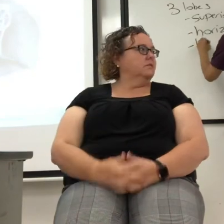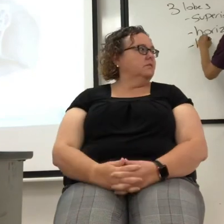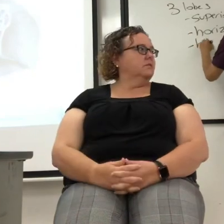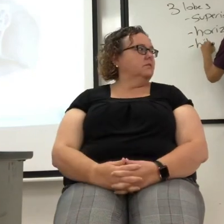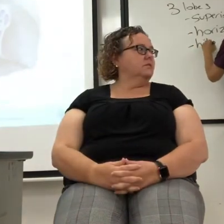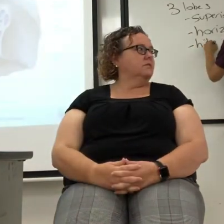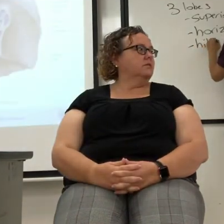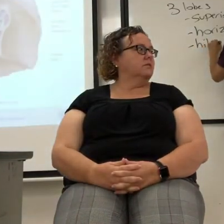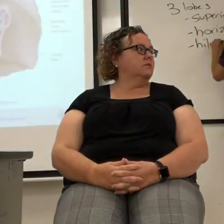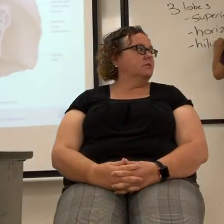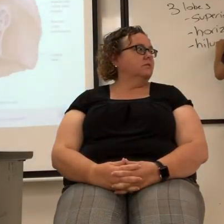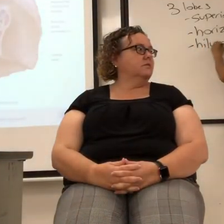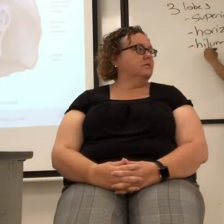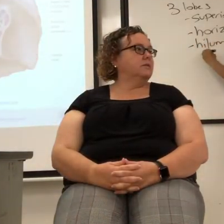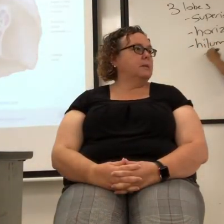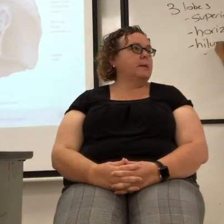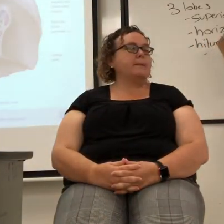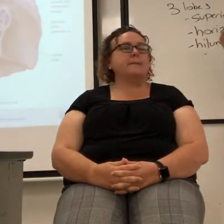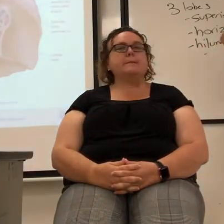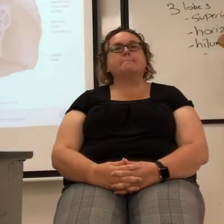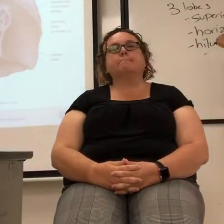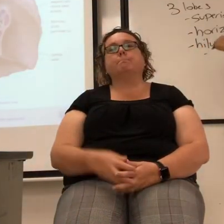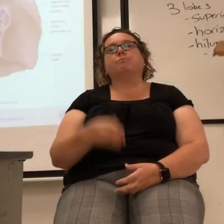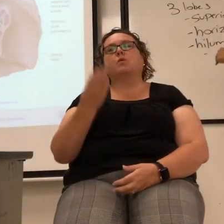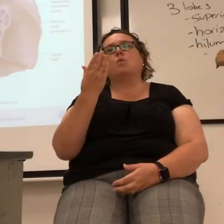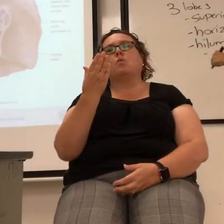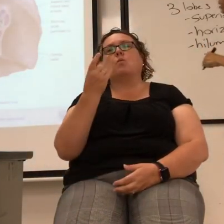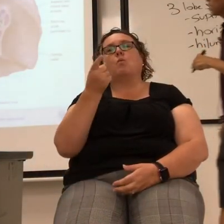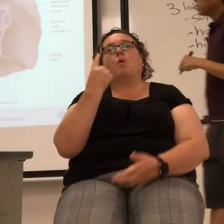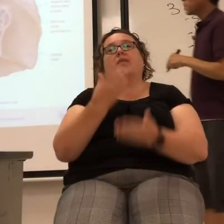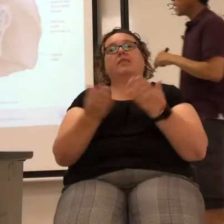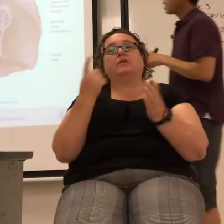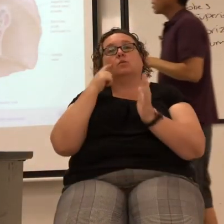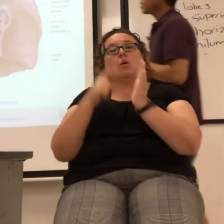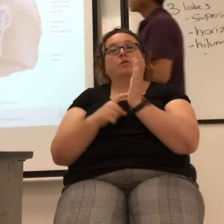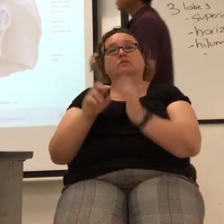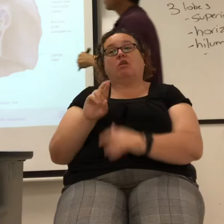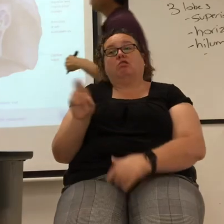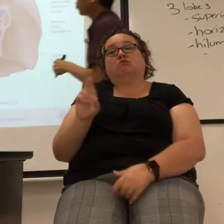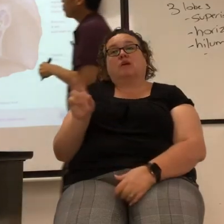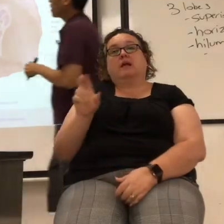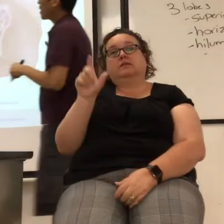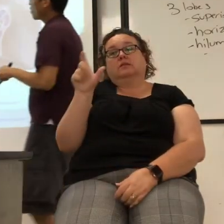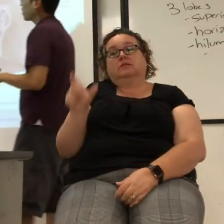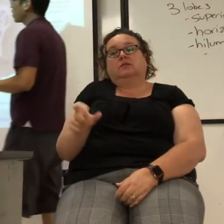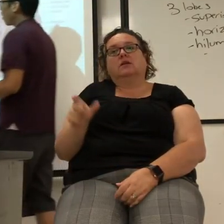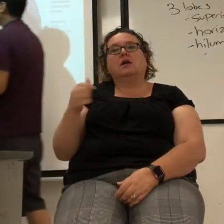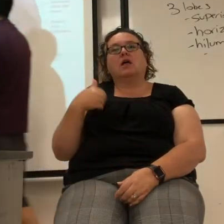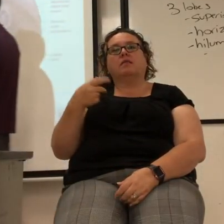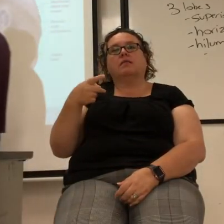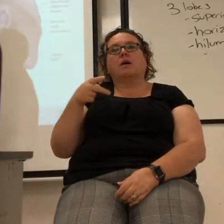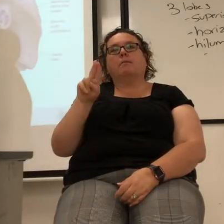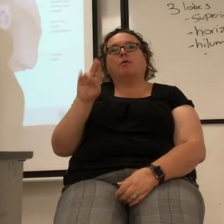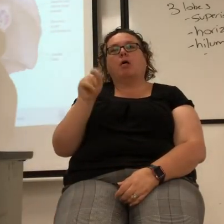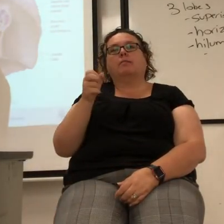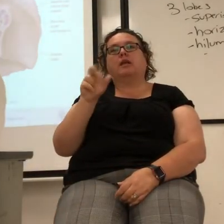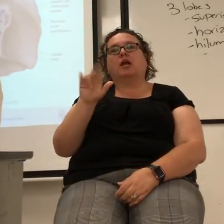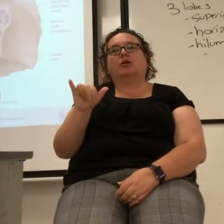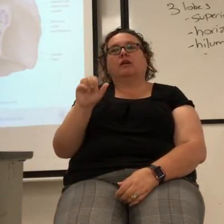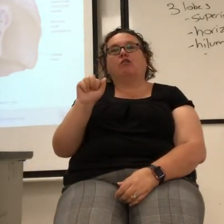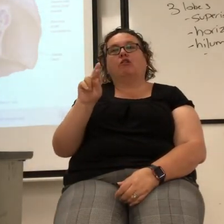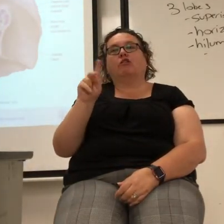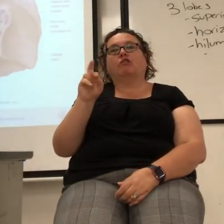in the heel. One thing to note on the right is that the pulmonary artery